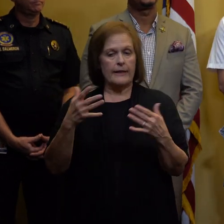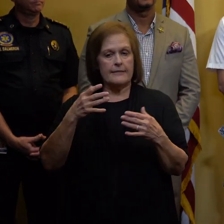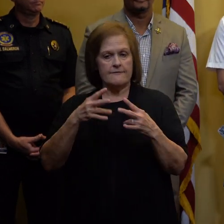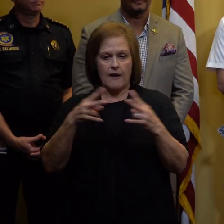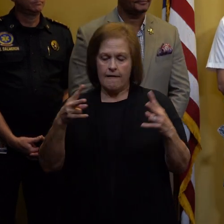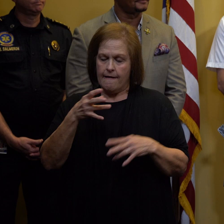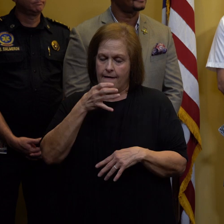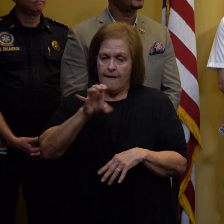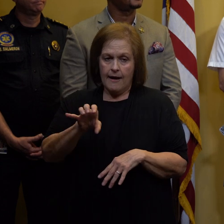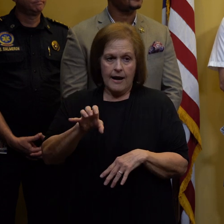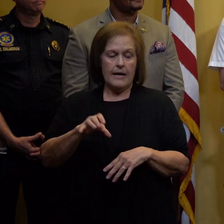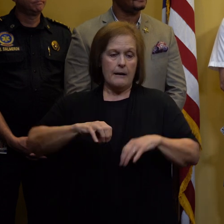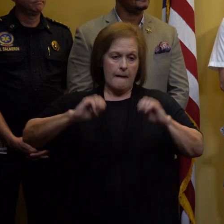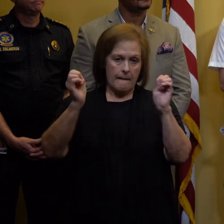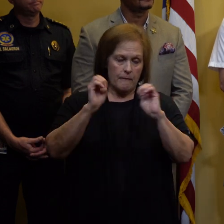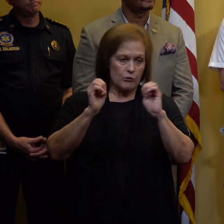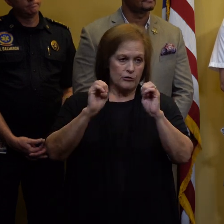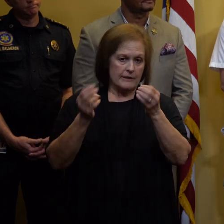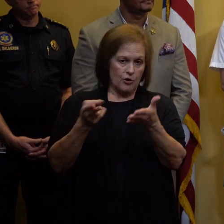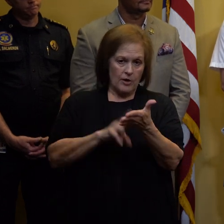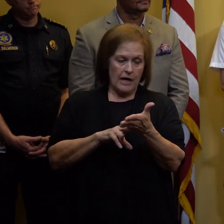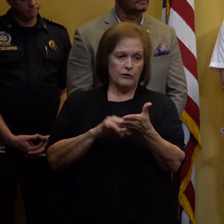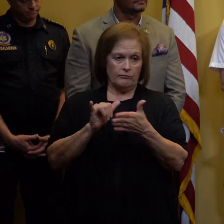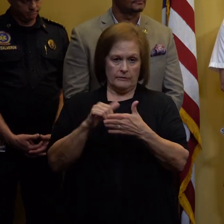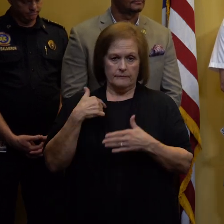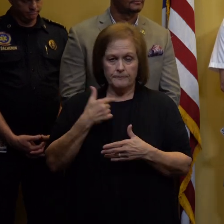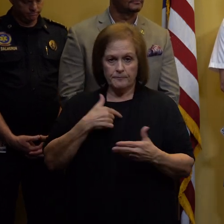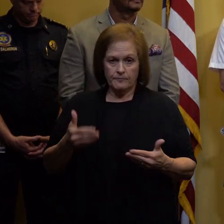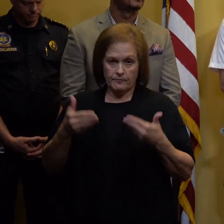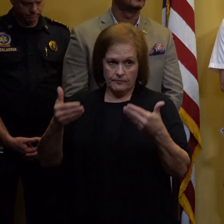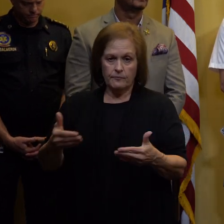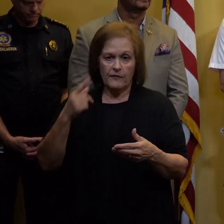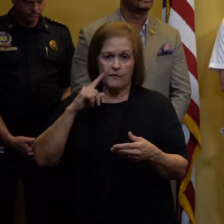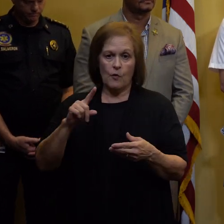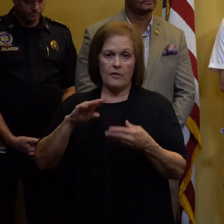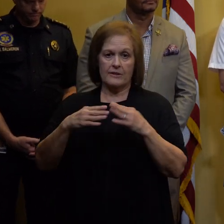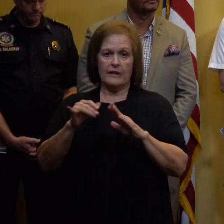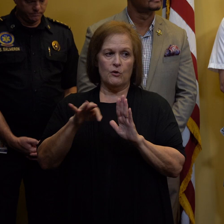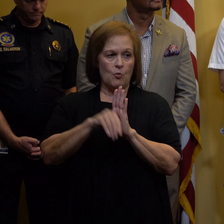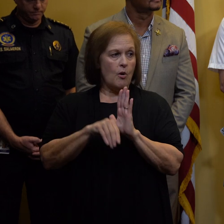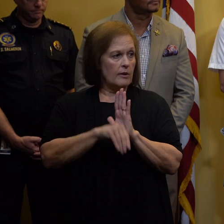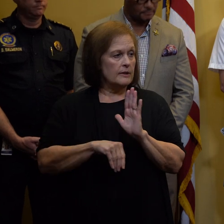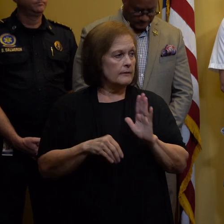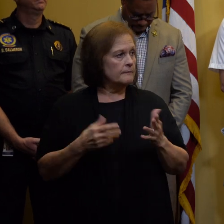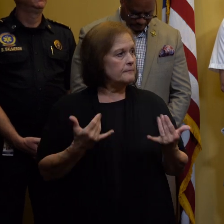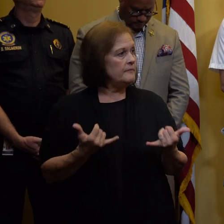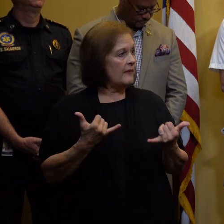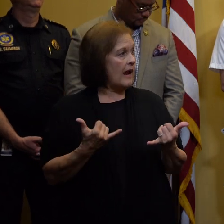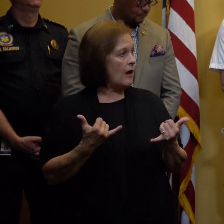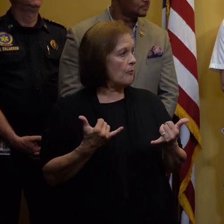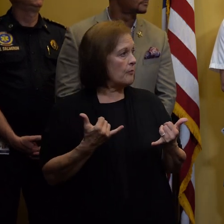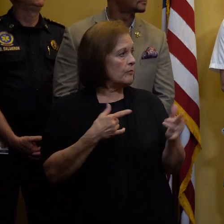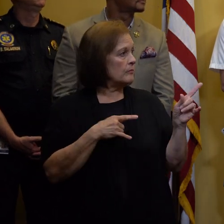and the emergency declaration that has moved forward on behalf of the city of New Orleans. And so with that, I'll turn